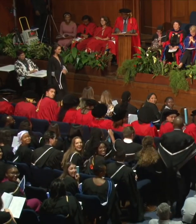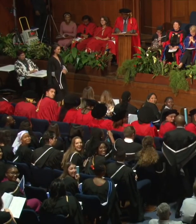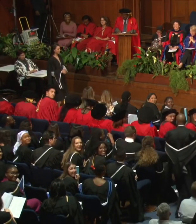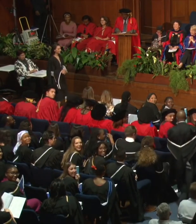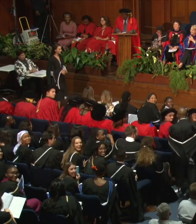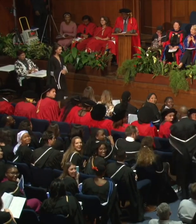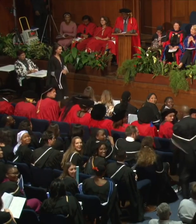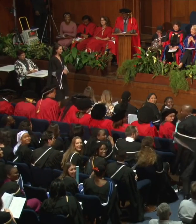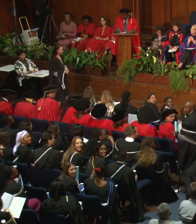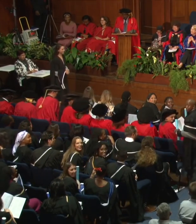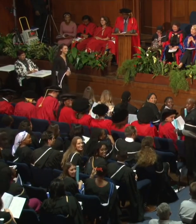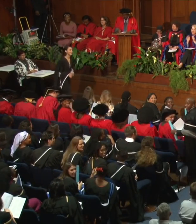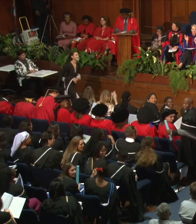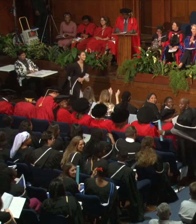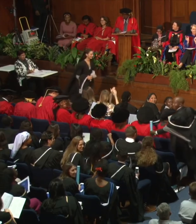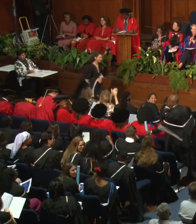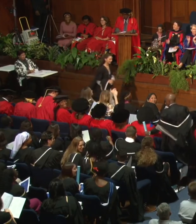With distinction, Lisa van Niekerk.